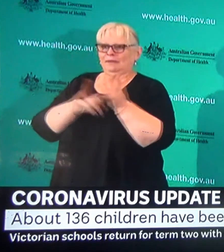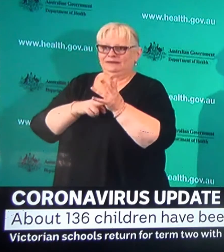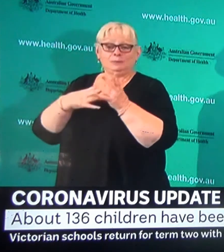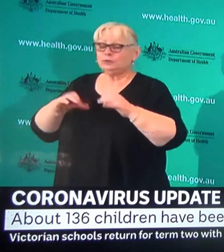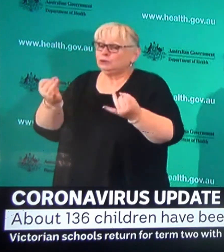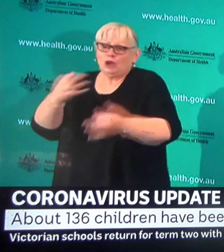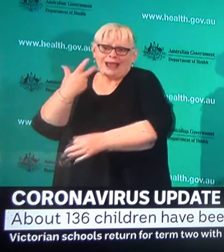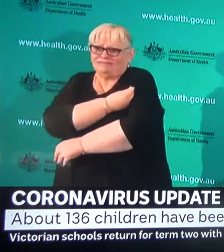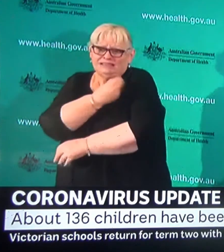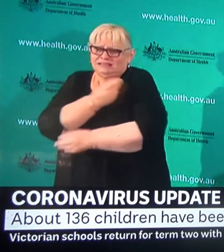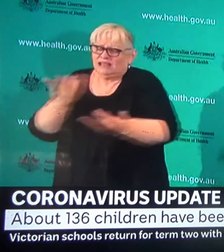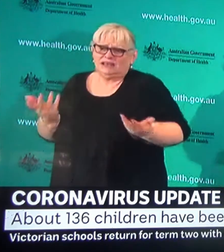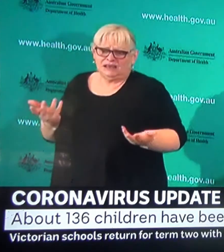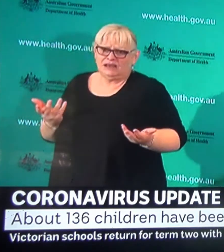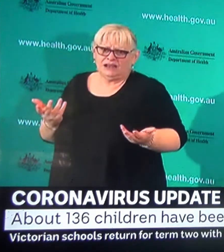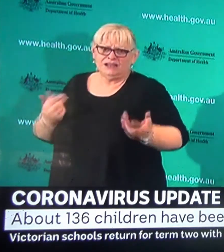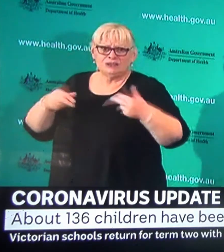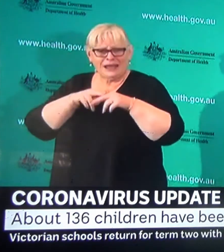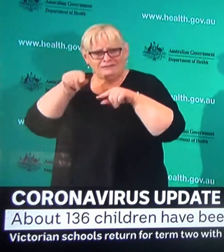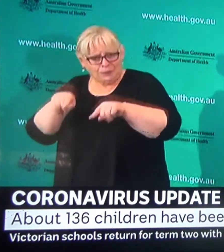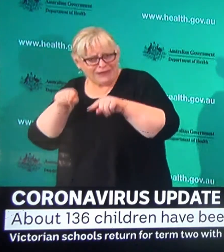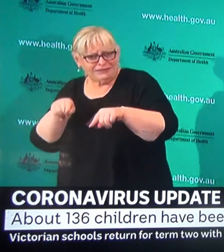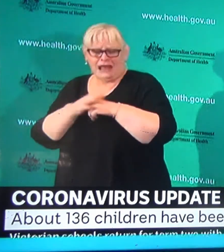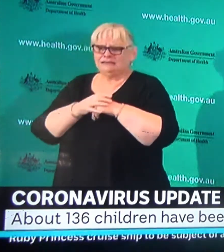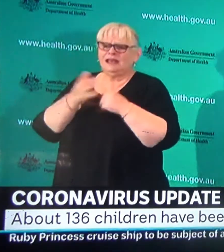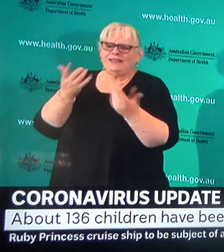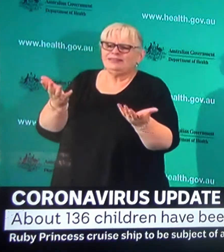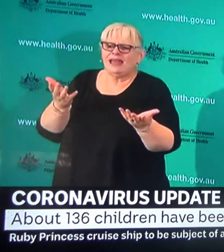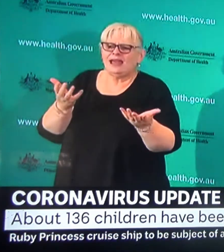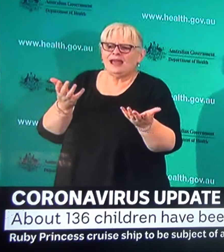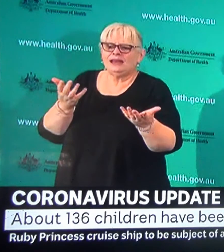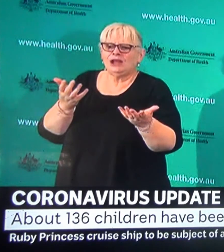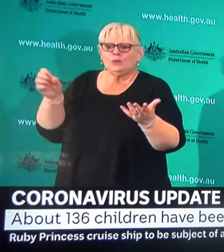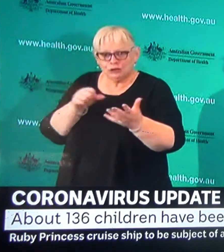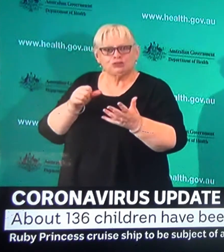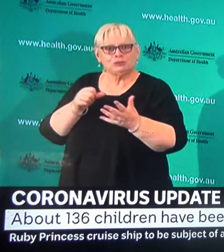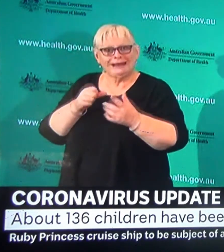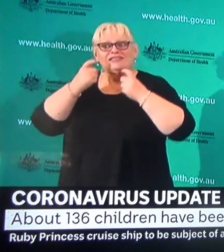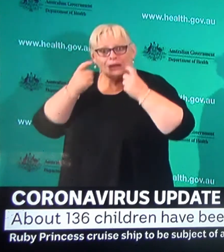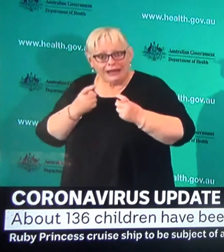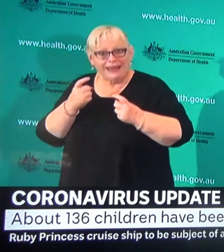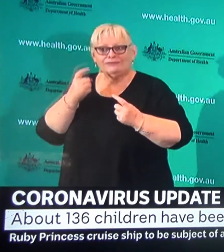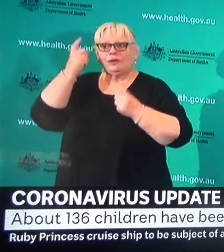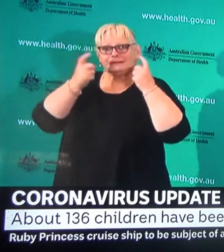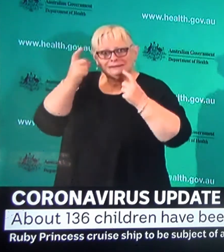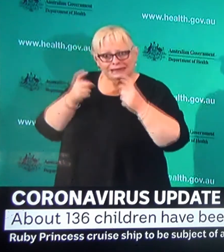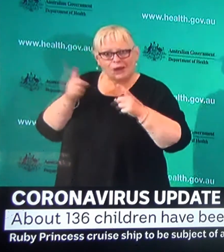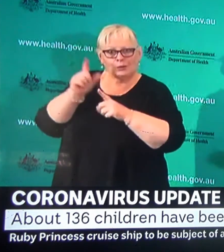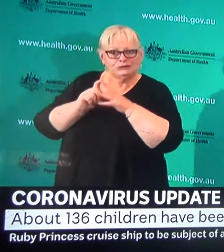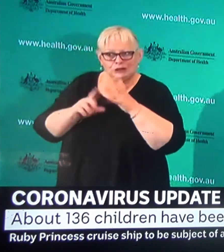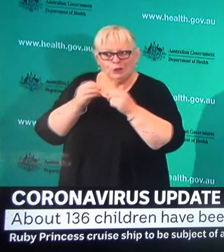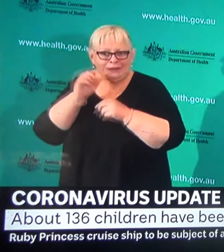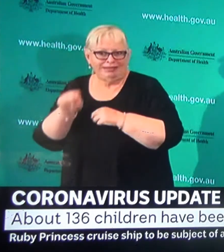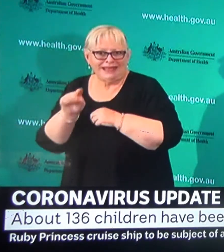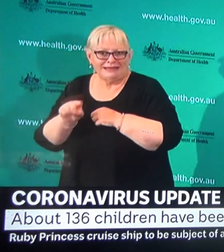vaccine. So if we have that weapon, we need to closely and carefully consider its merits,